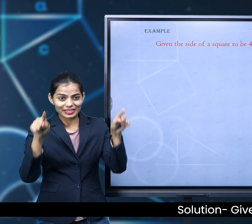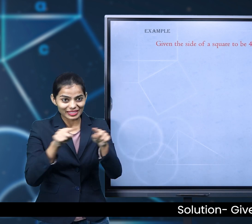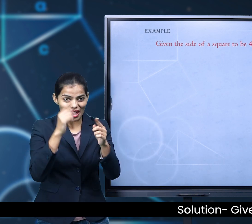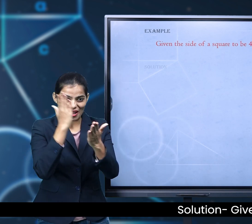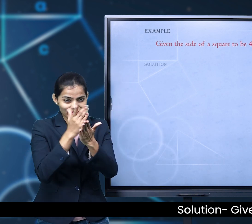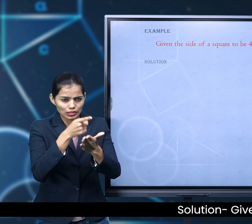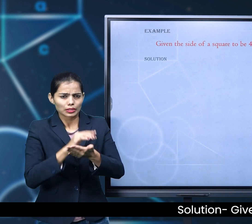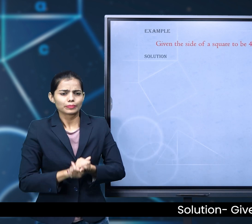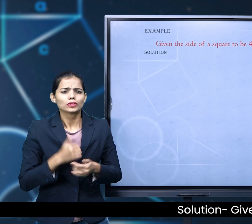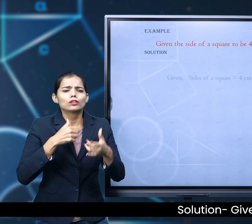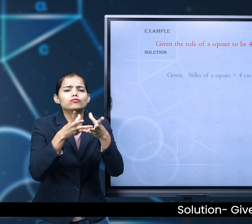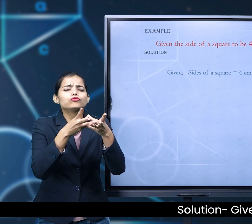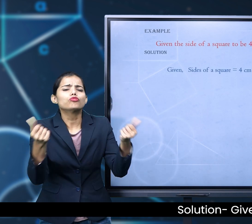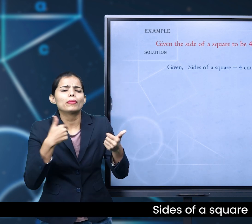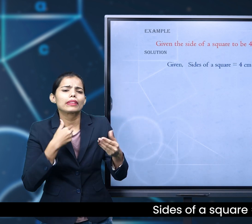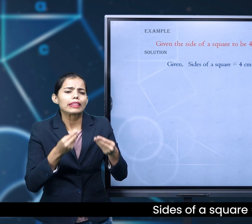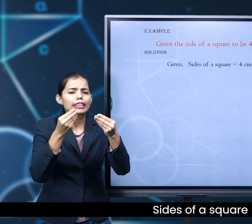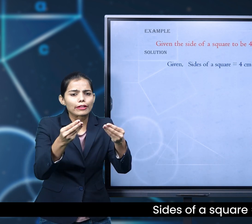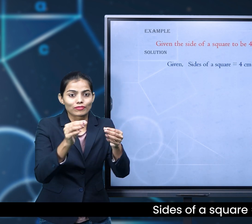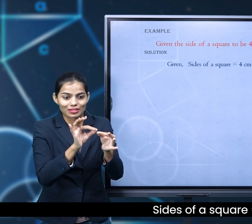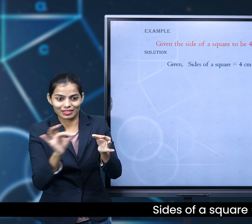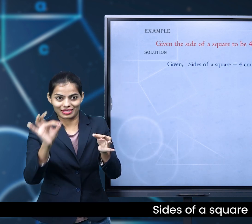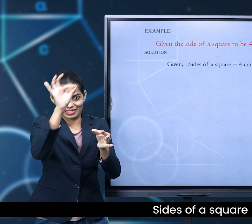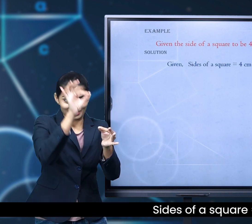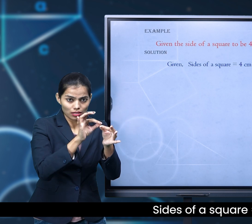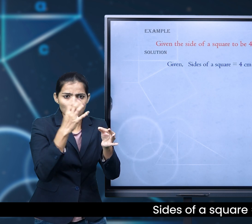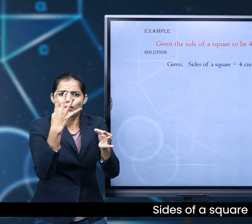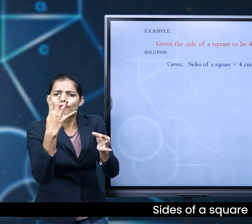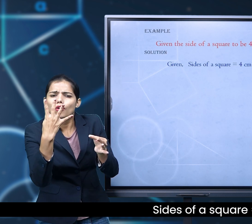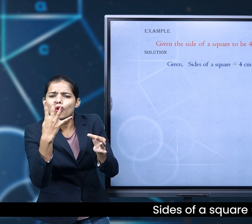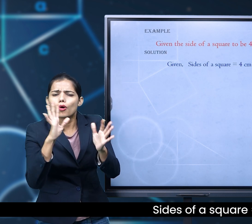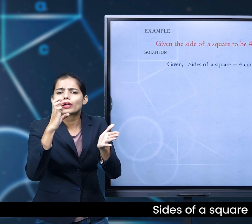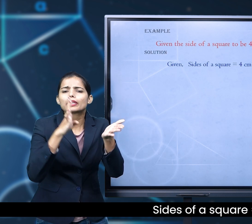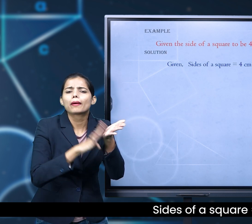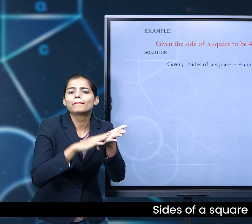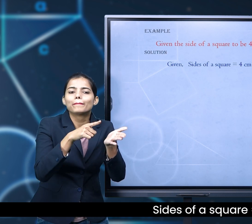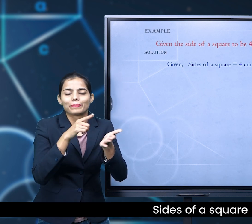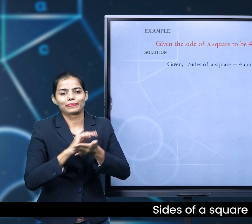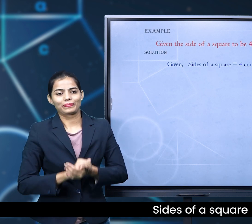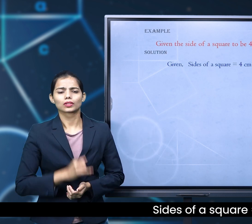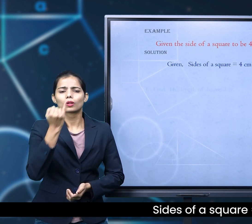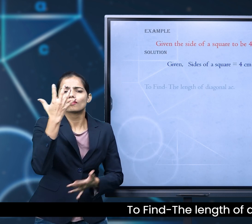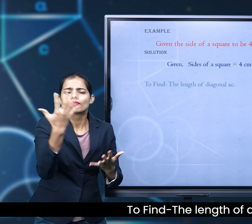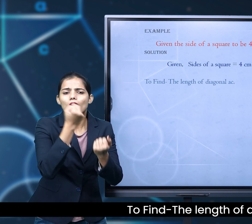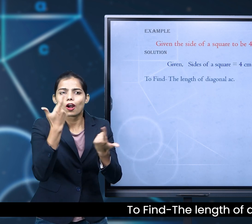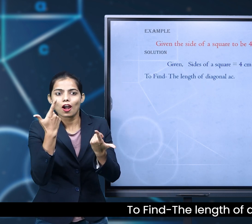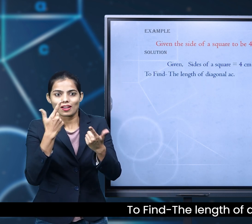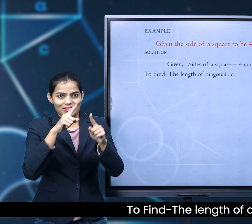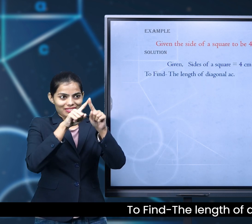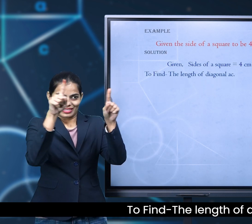Solution. Given sides of a square is equal to 4 centimeter. To find the length